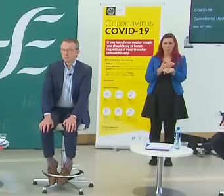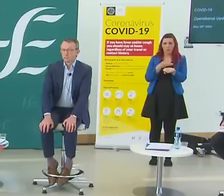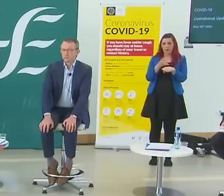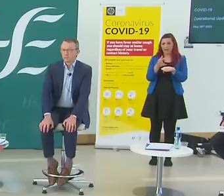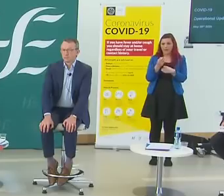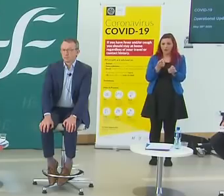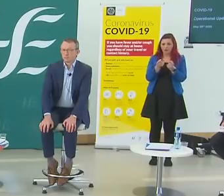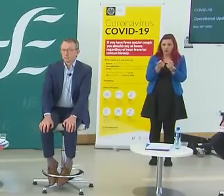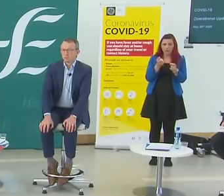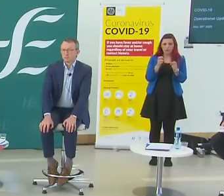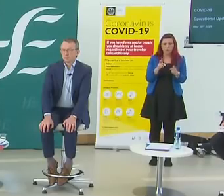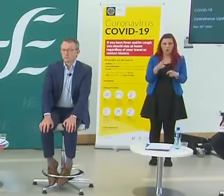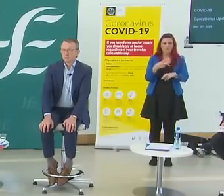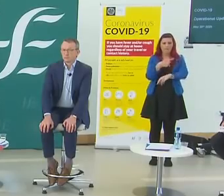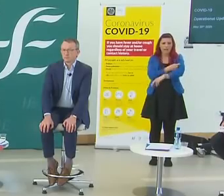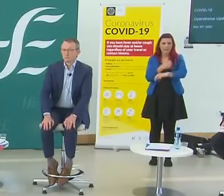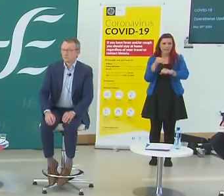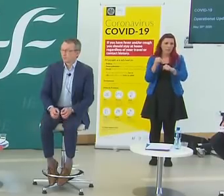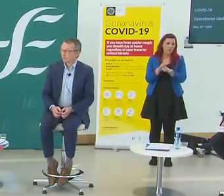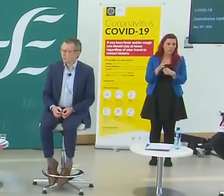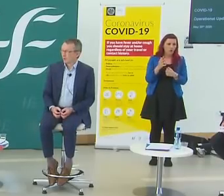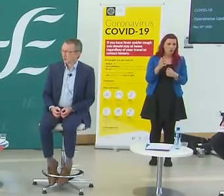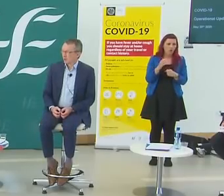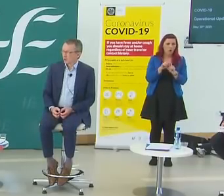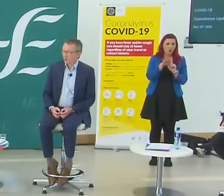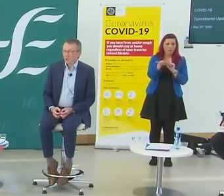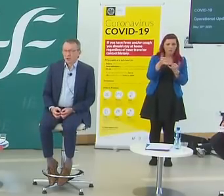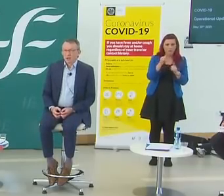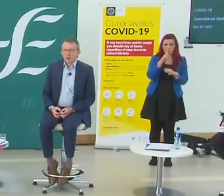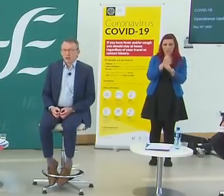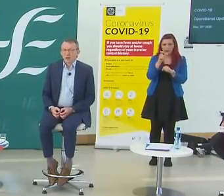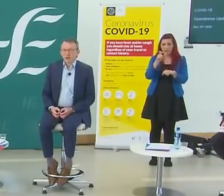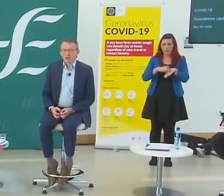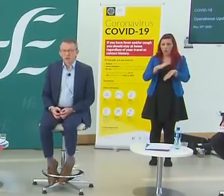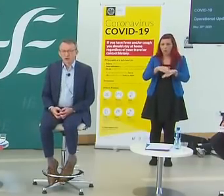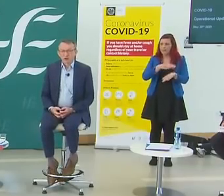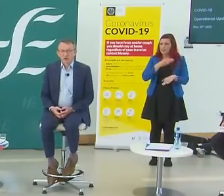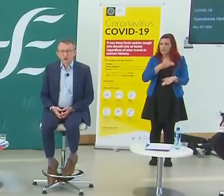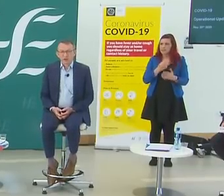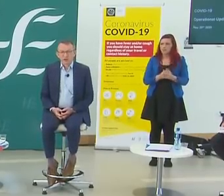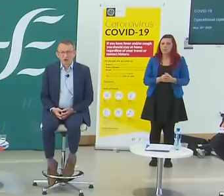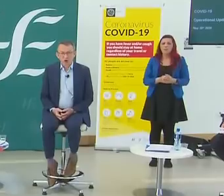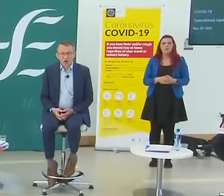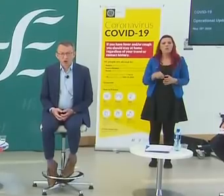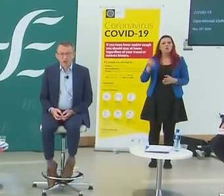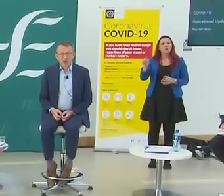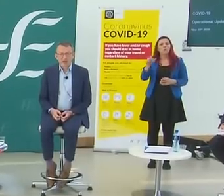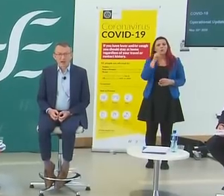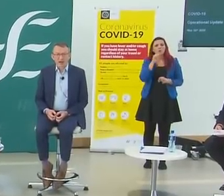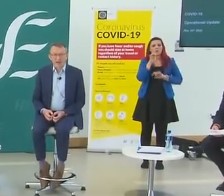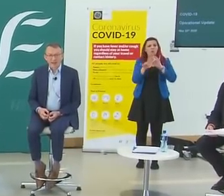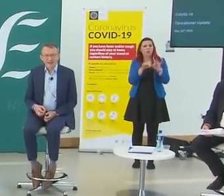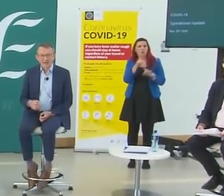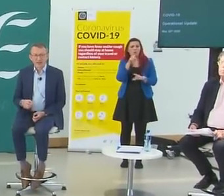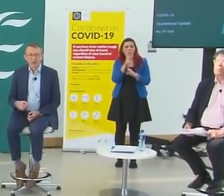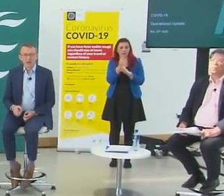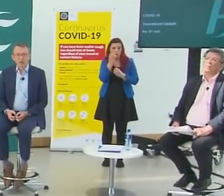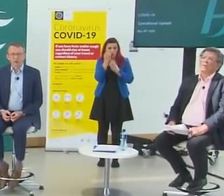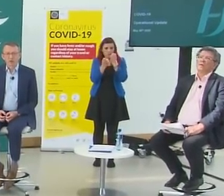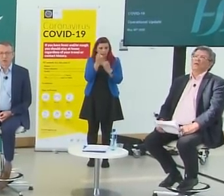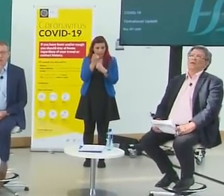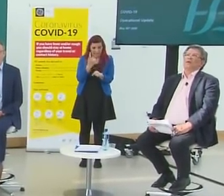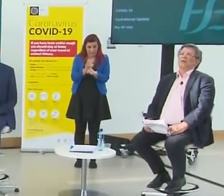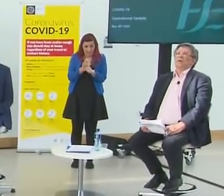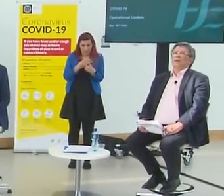Could you maybe talk a bit more about that? Okay, screening first. The first question, screening in short, I can't give you a